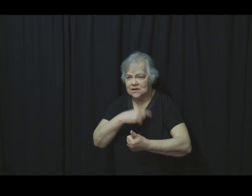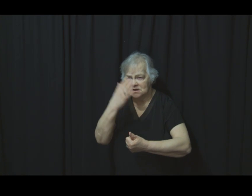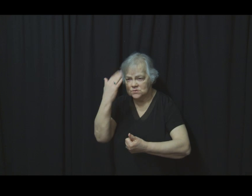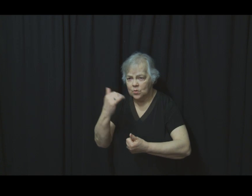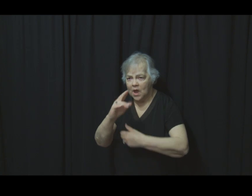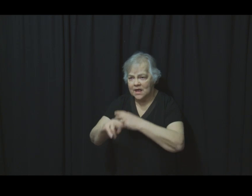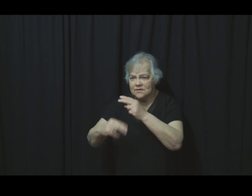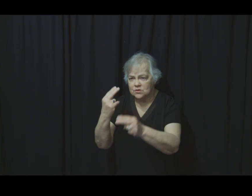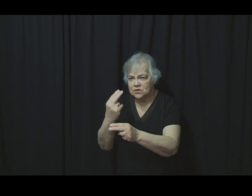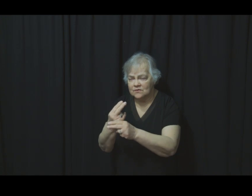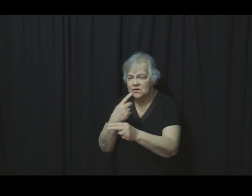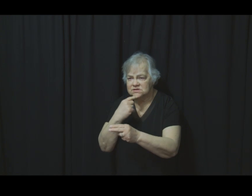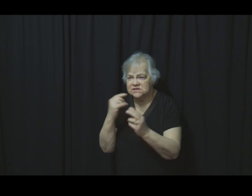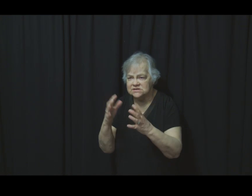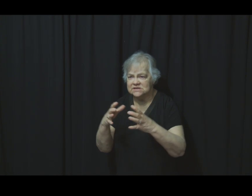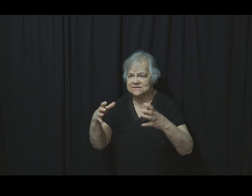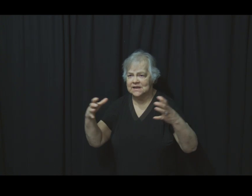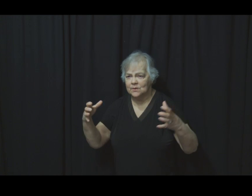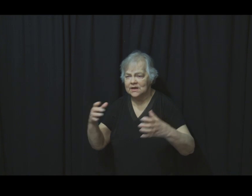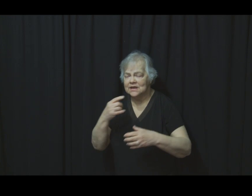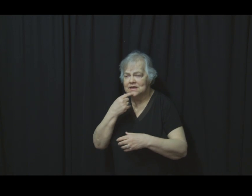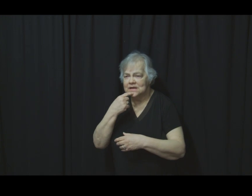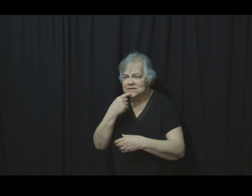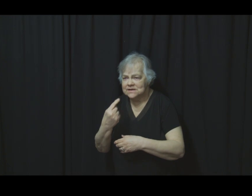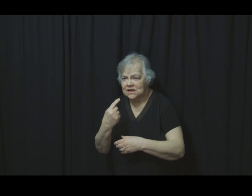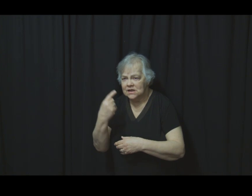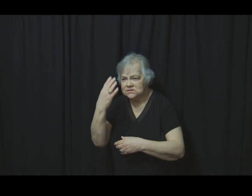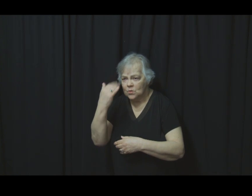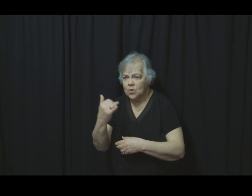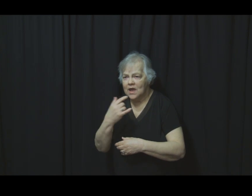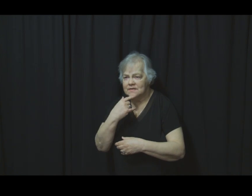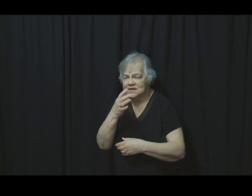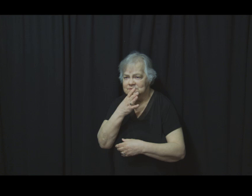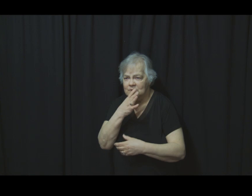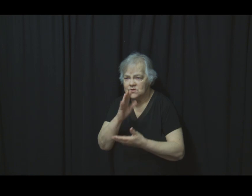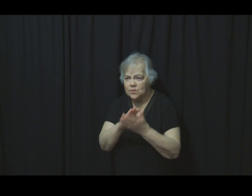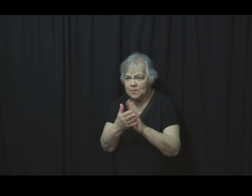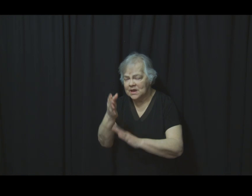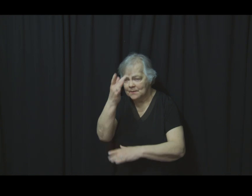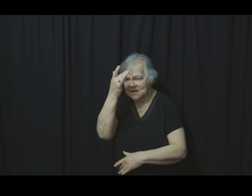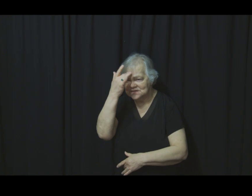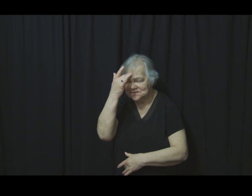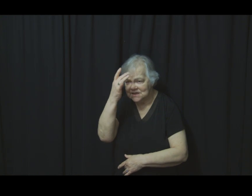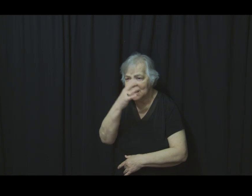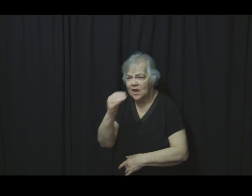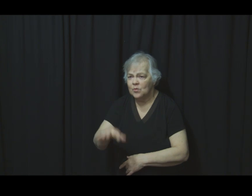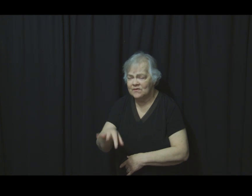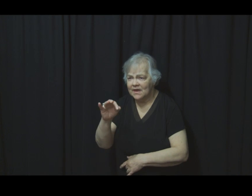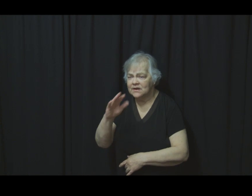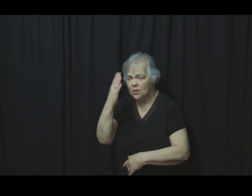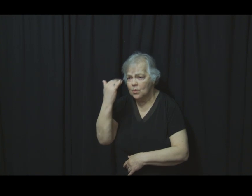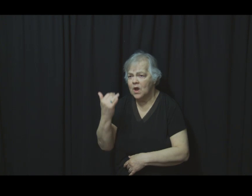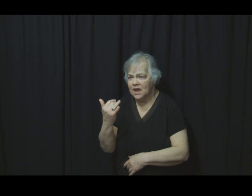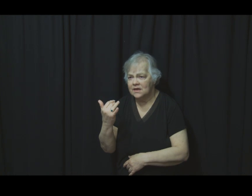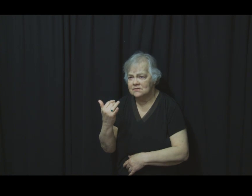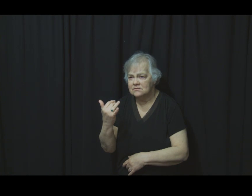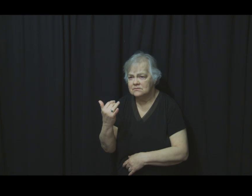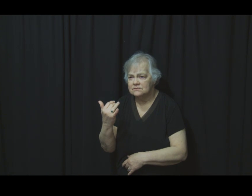is accelerating. Tell us why these mothers were getting sick. And we found an explanation for it.